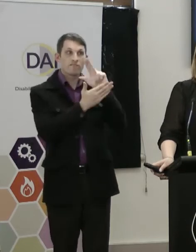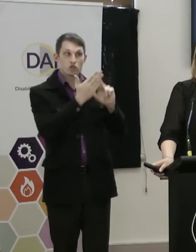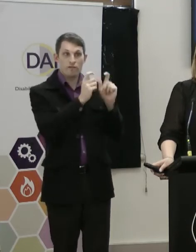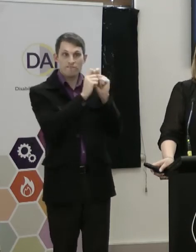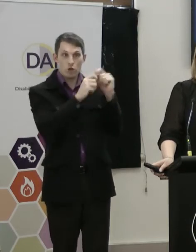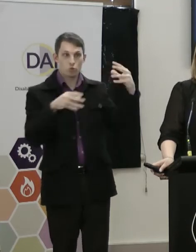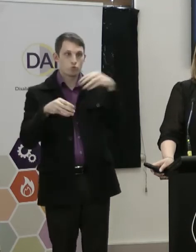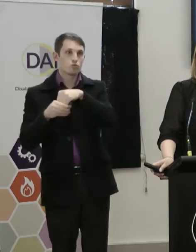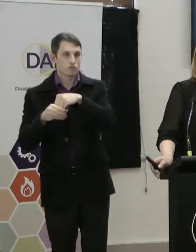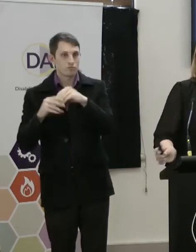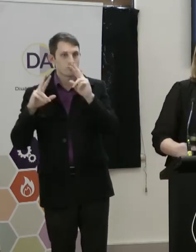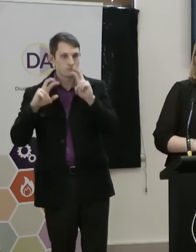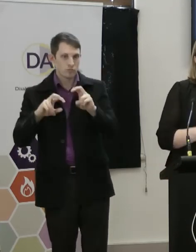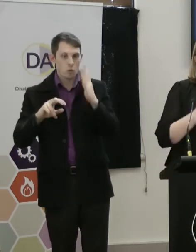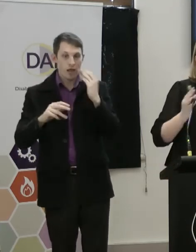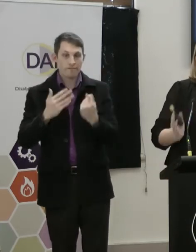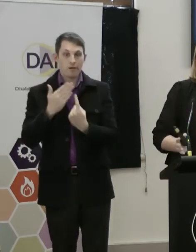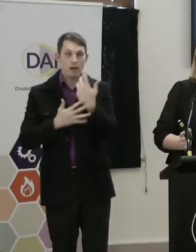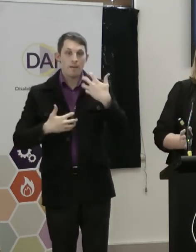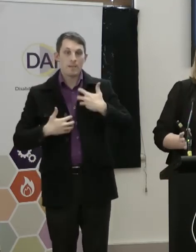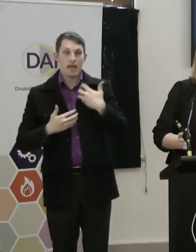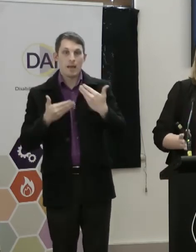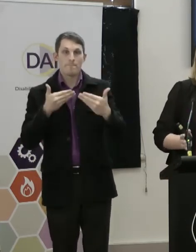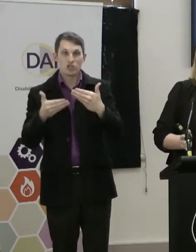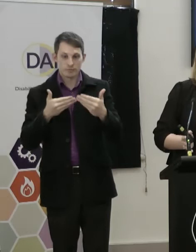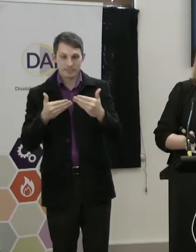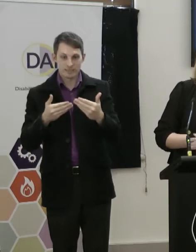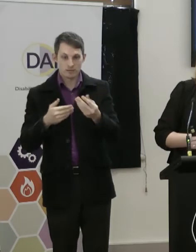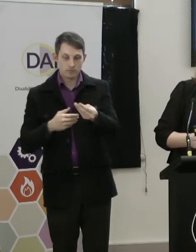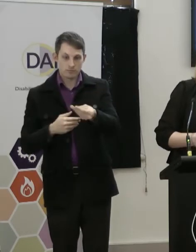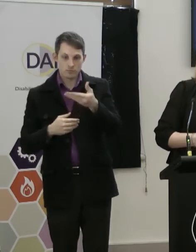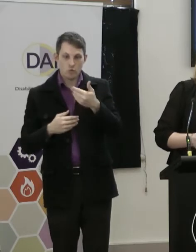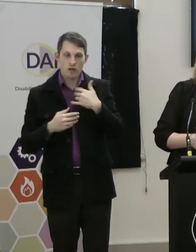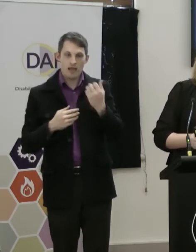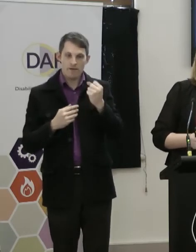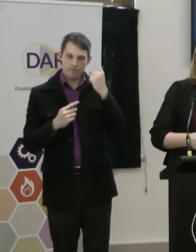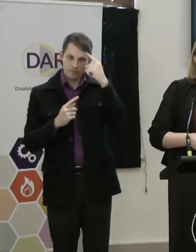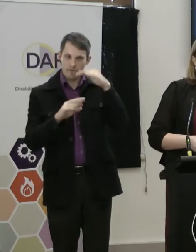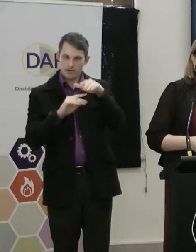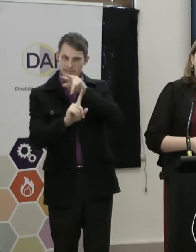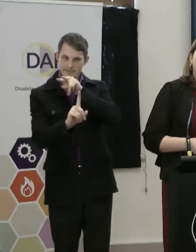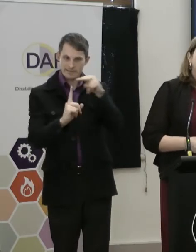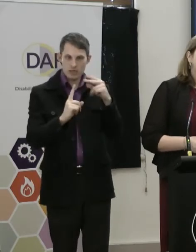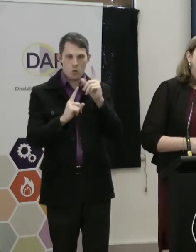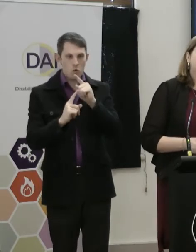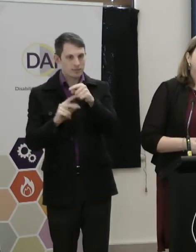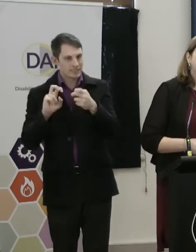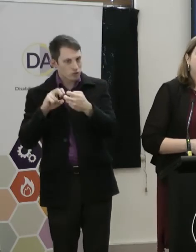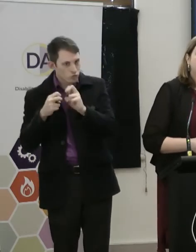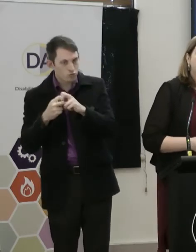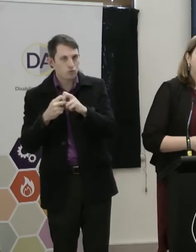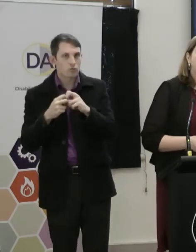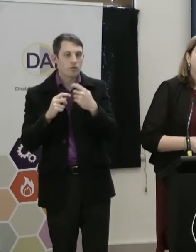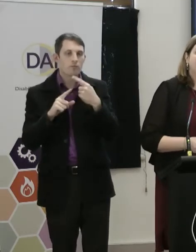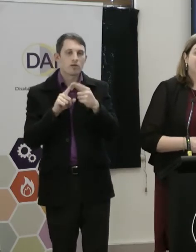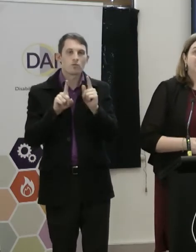come to complaint management. There's a whole range of things that we take into account when we look at what a complaint issue is, and likewise in the same space